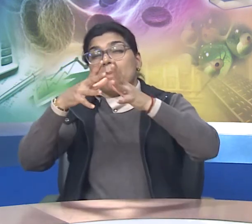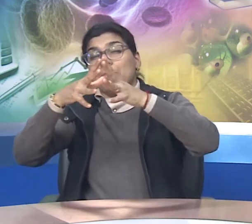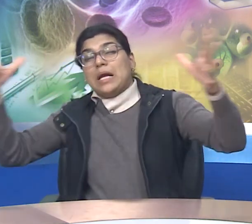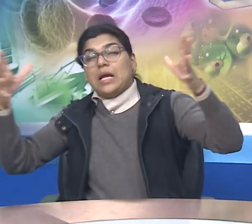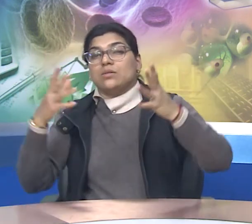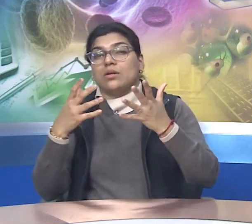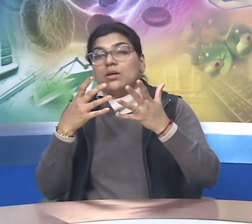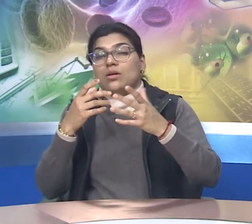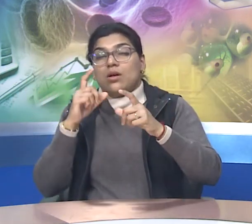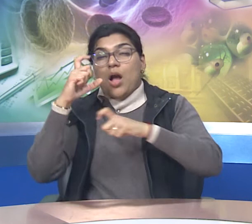big things.